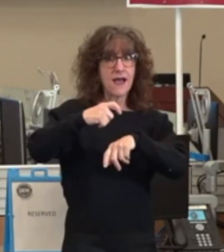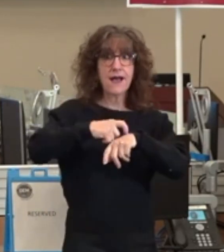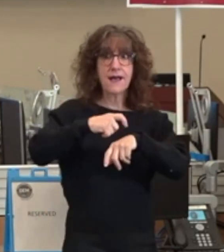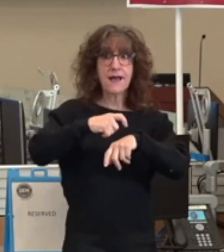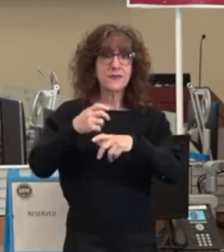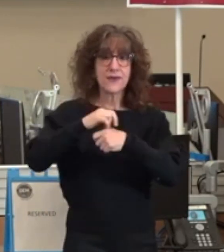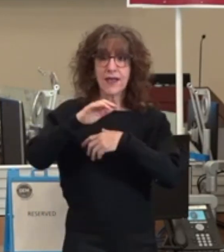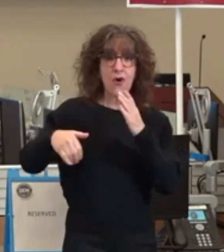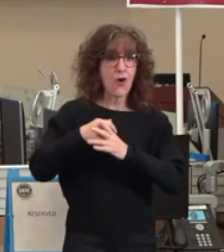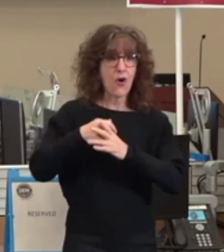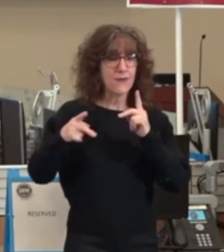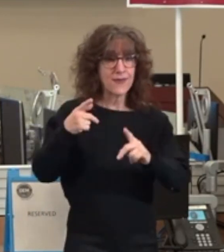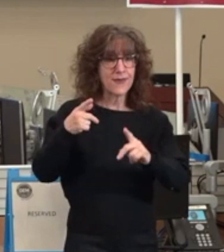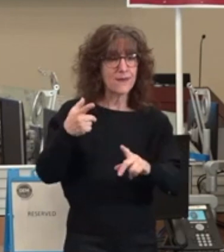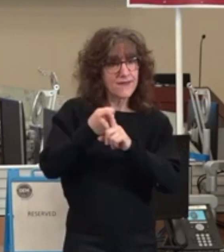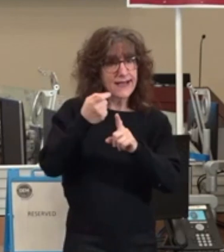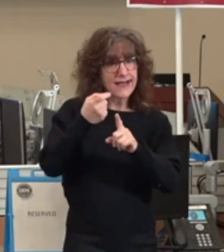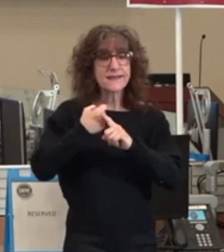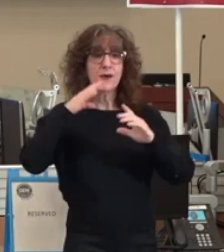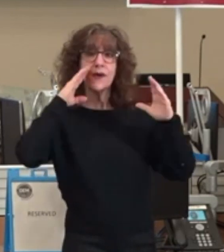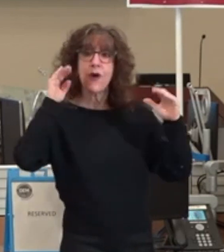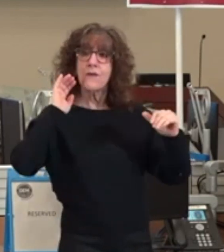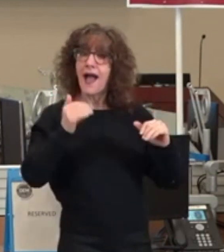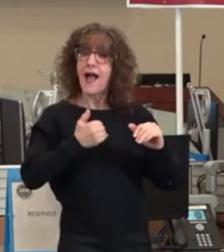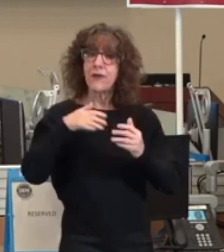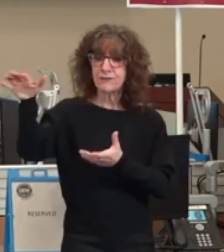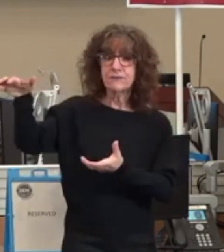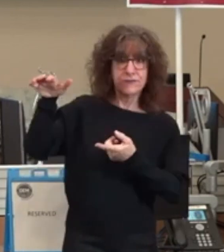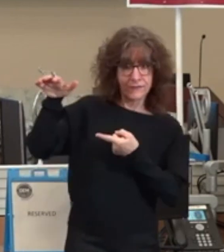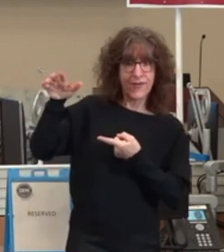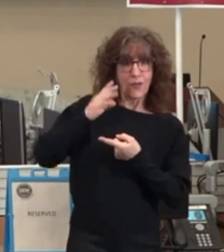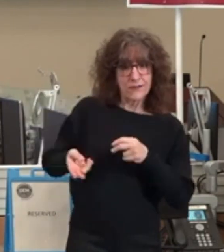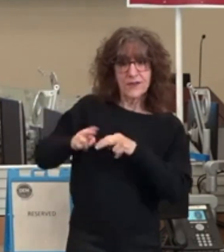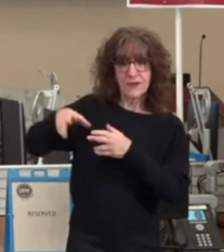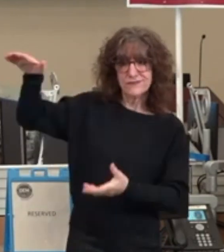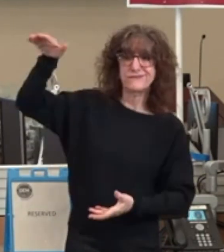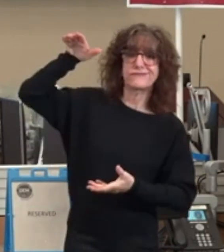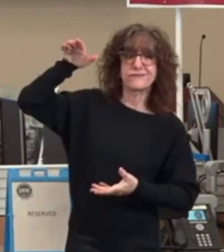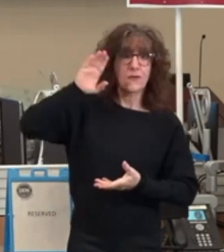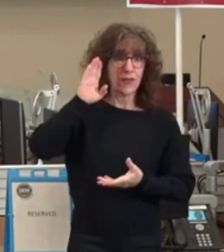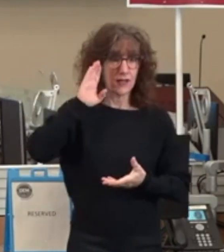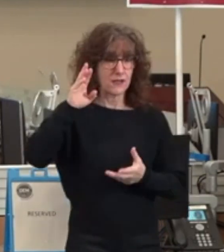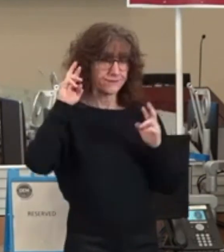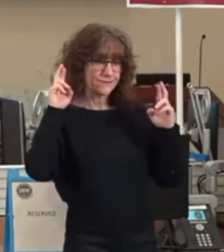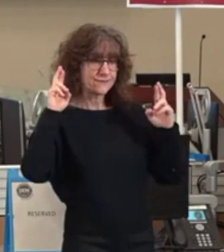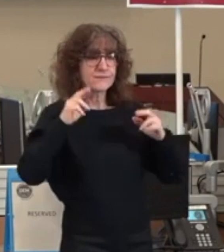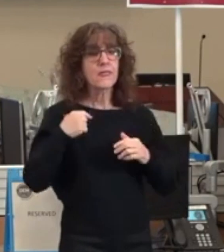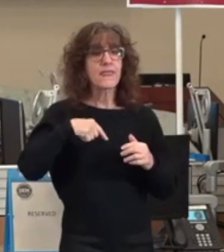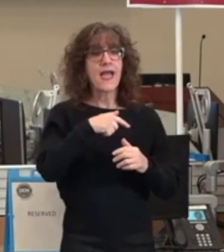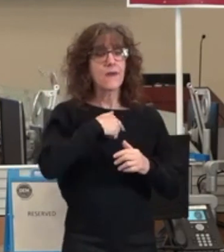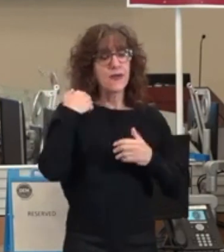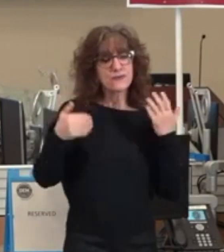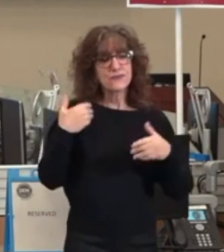to get all of those folks vaccinated. Again, we're hoping that our supply will increase very soon, and we can